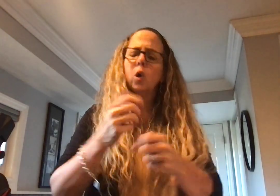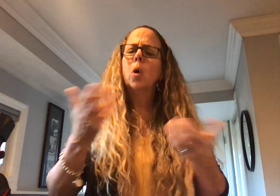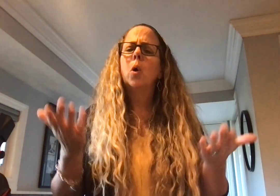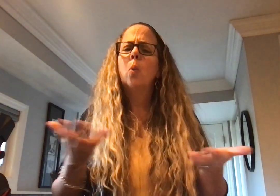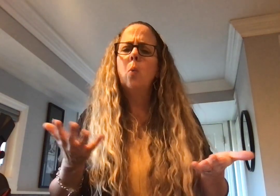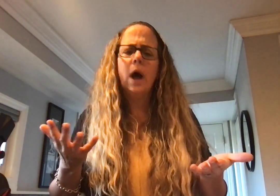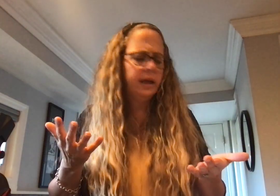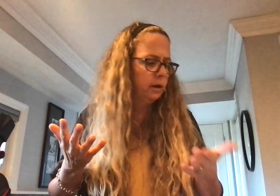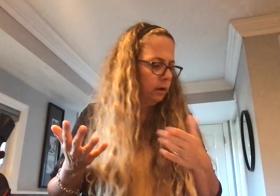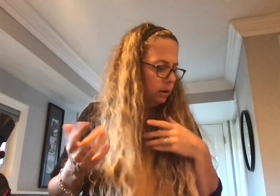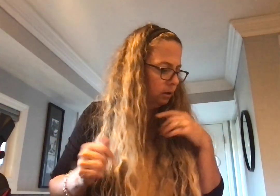what,